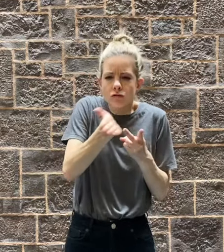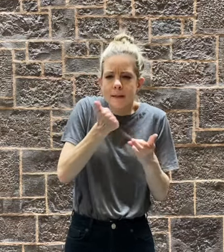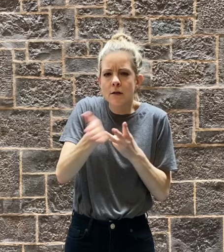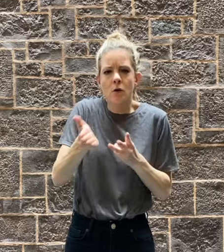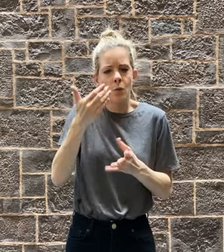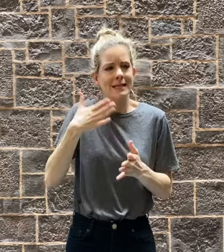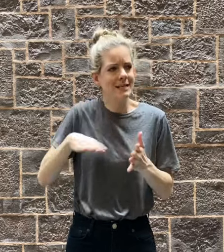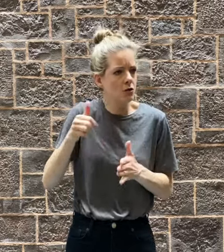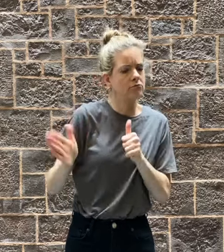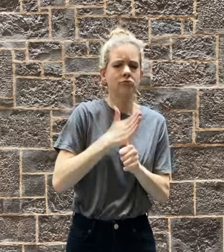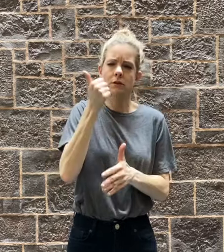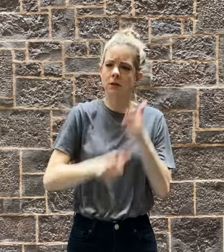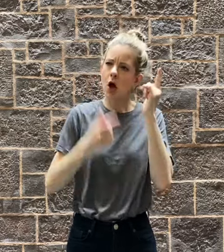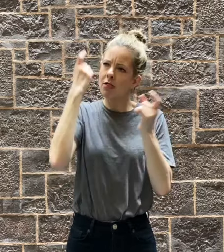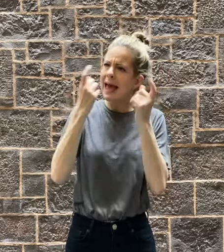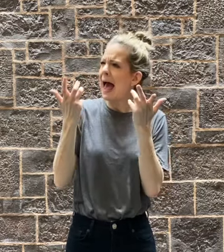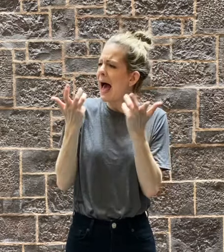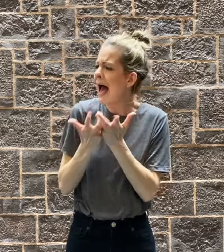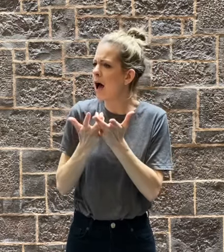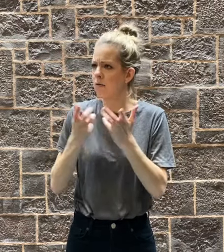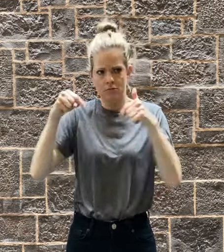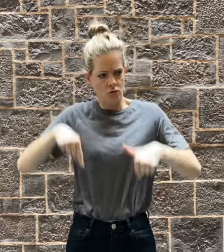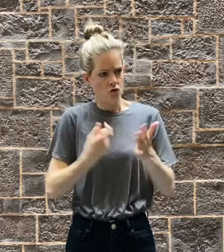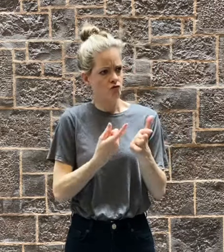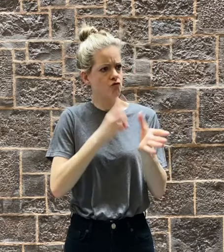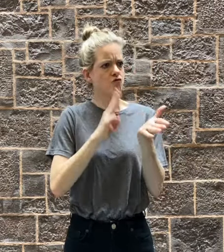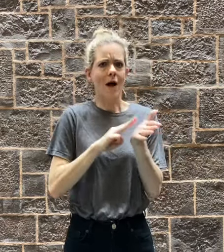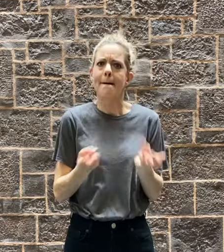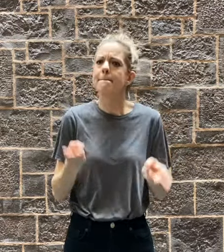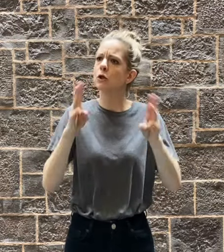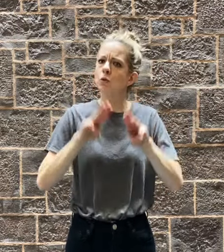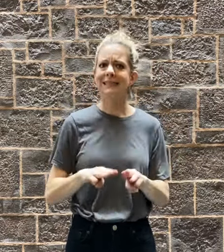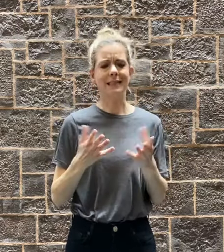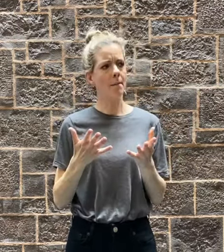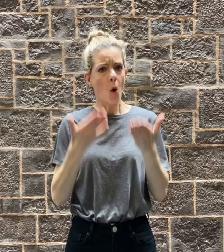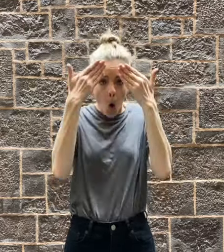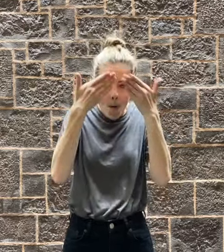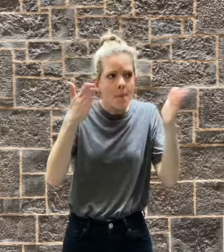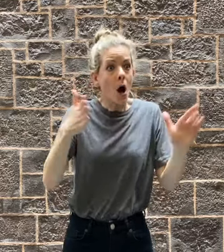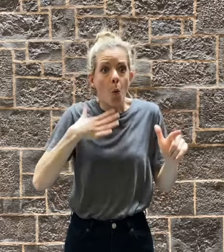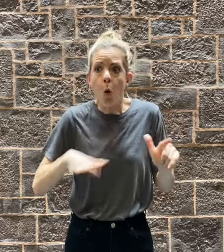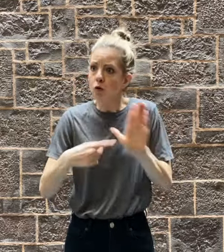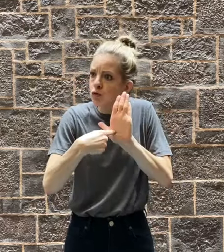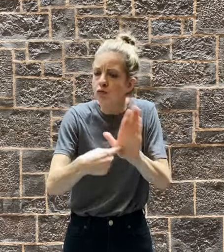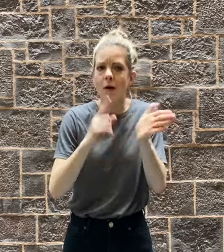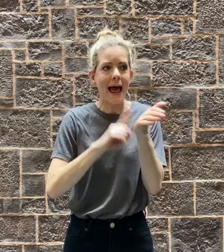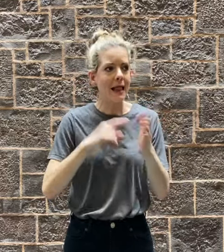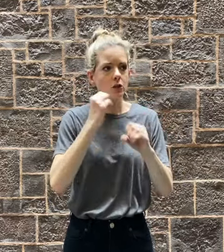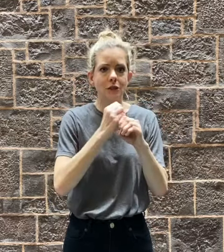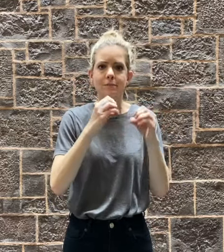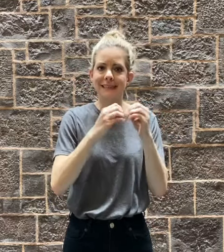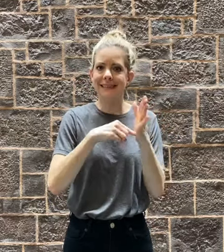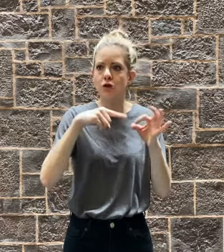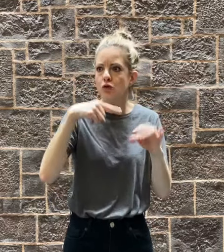like the RAM? A museum that is open to LGBTQ+ perspectives, but we haven't really done the work yet. So right now, there are